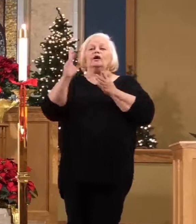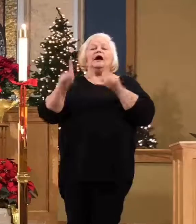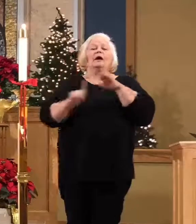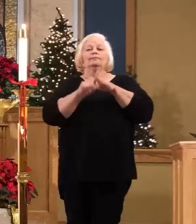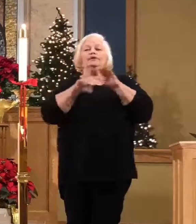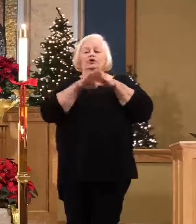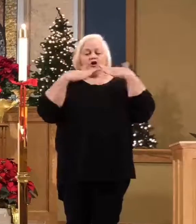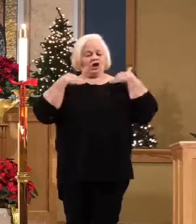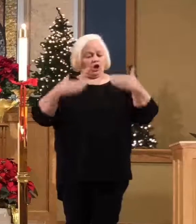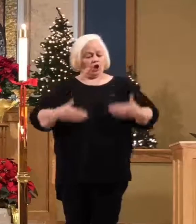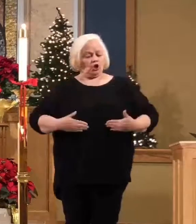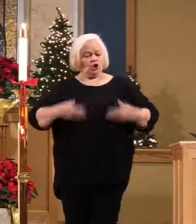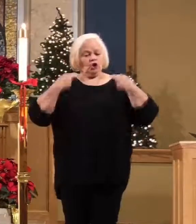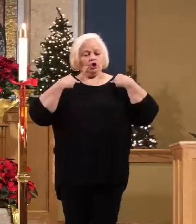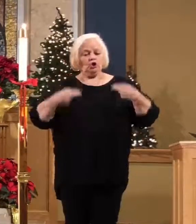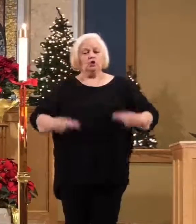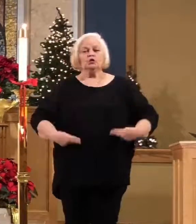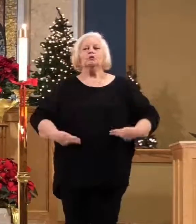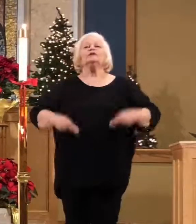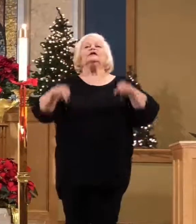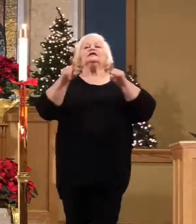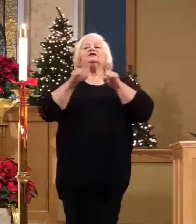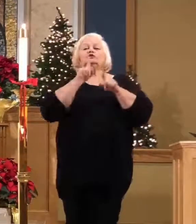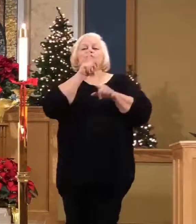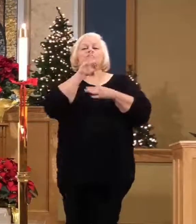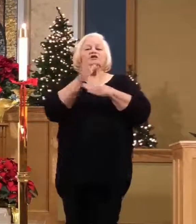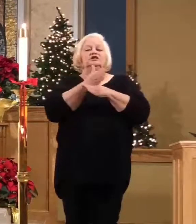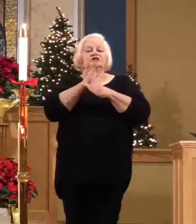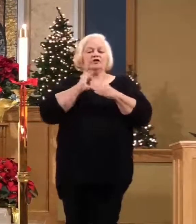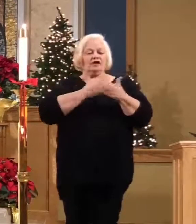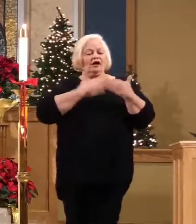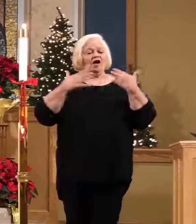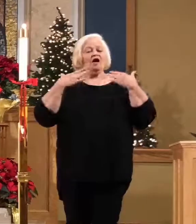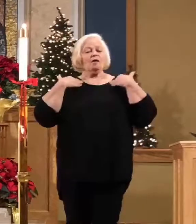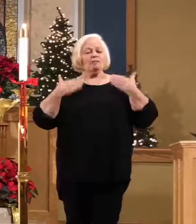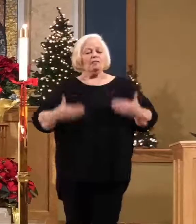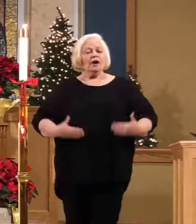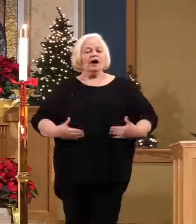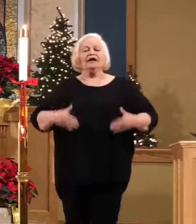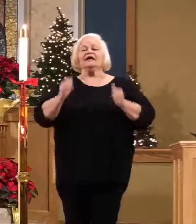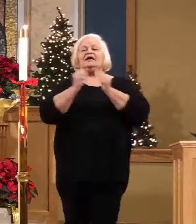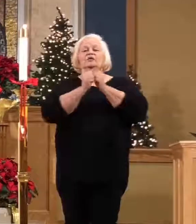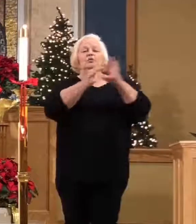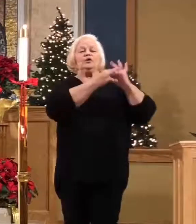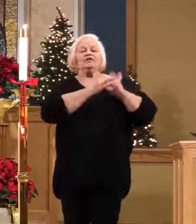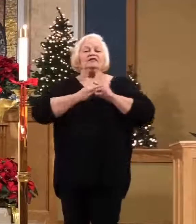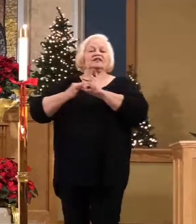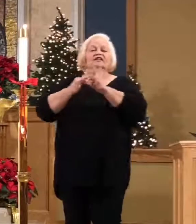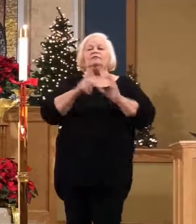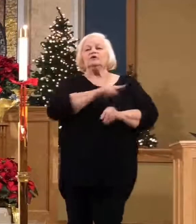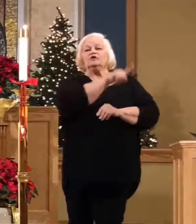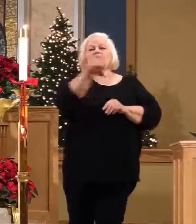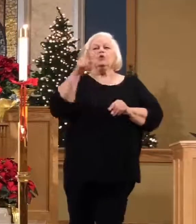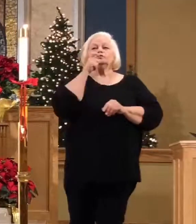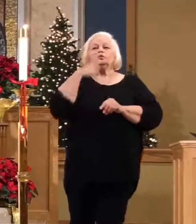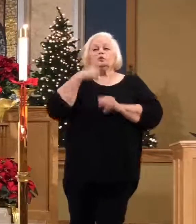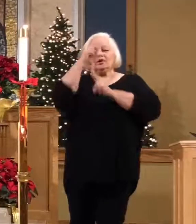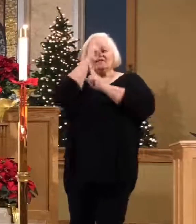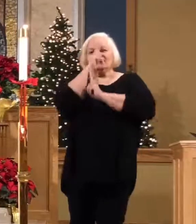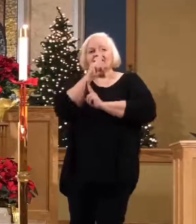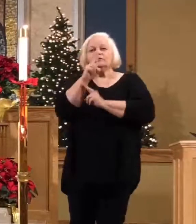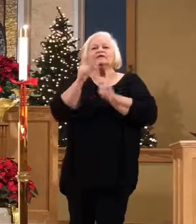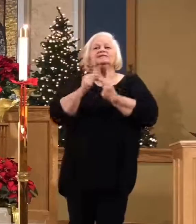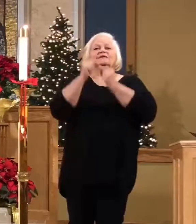body, truly sharing our flesh, and in communion with those whose memory we venerate, especially